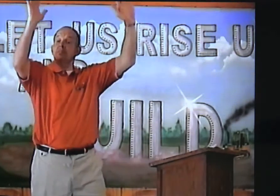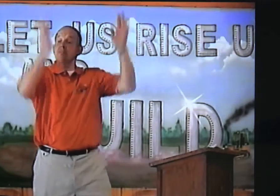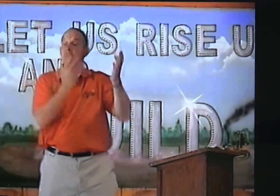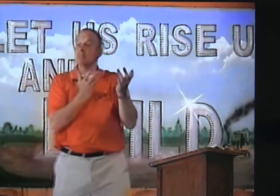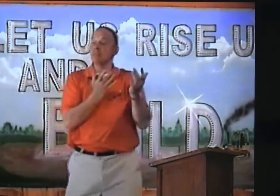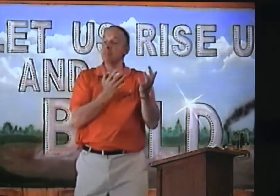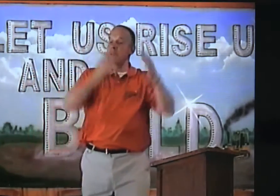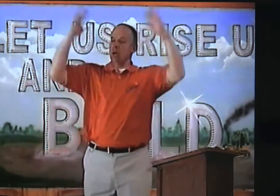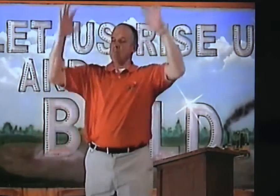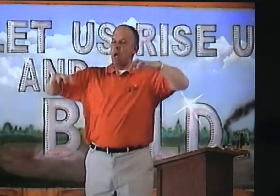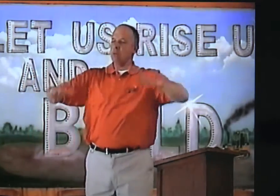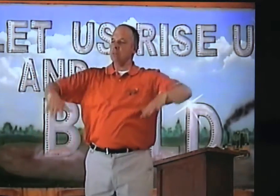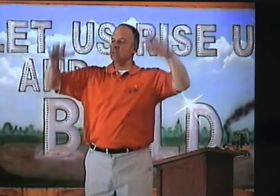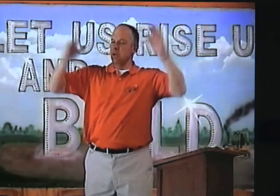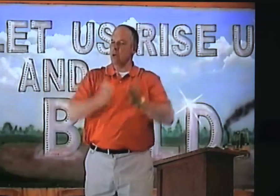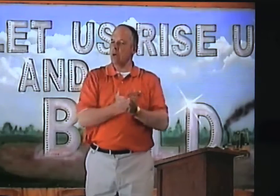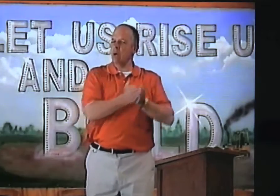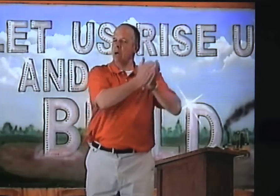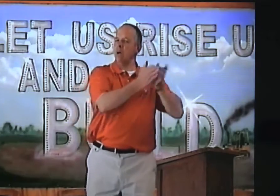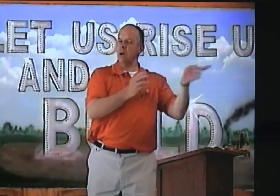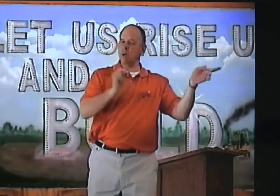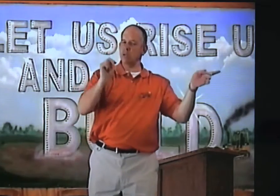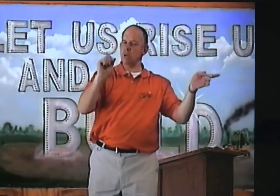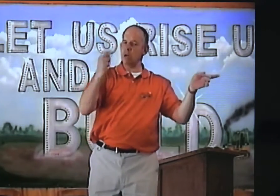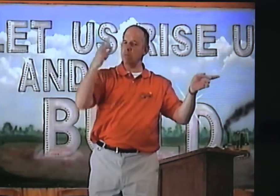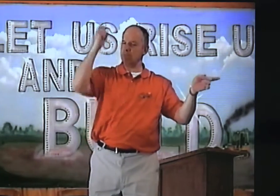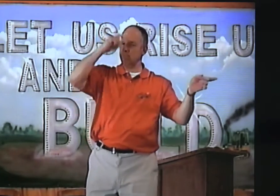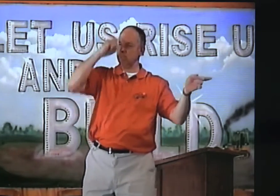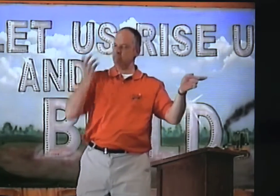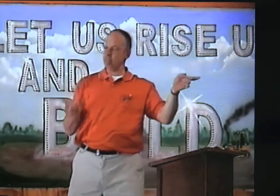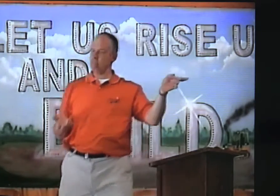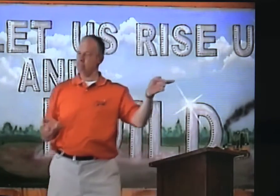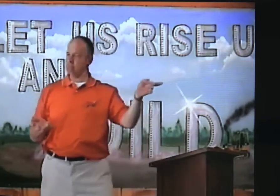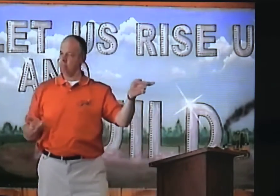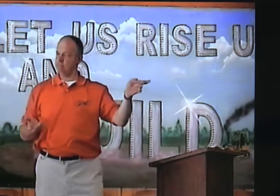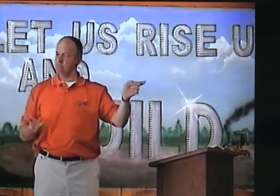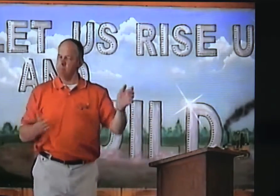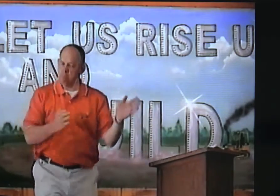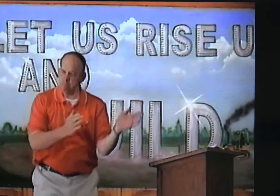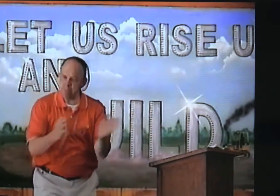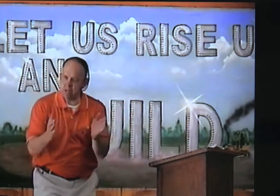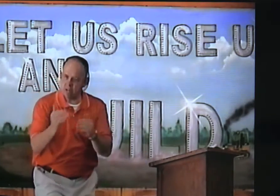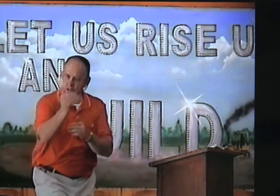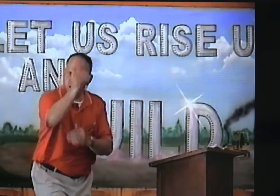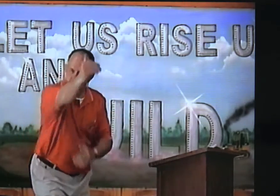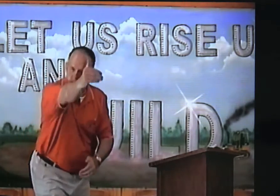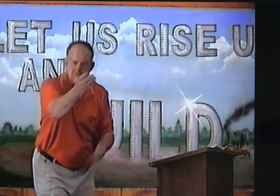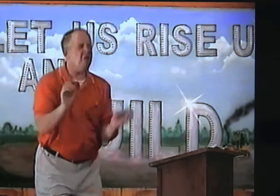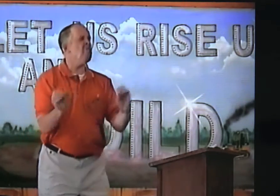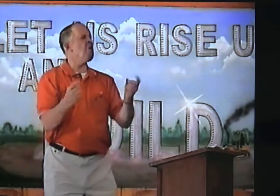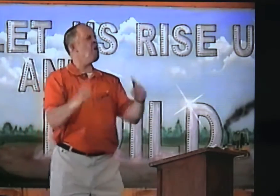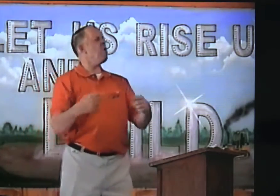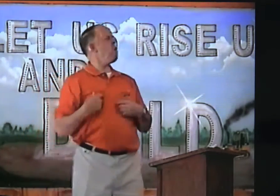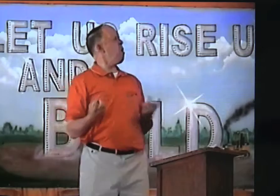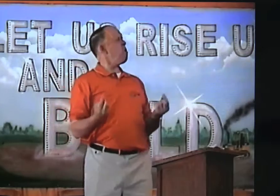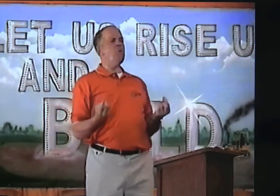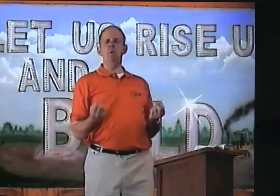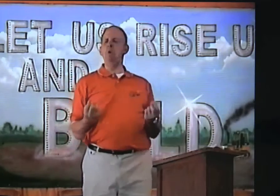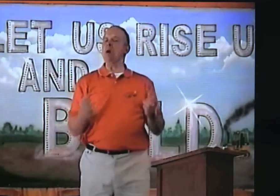When it was finished, as soon as it started raining, the floods came up to save his family. Plan ahead, have wisdom.